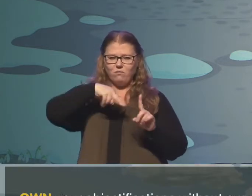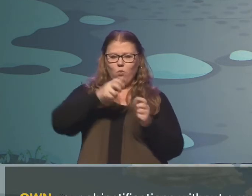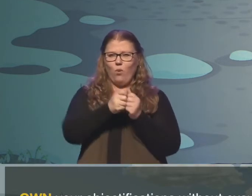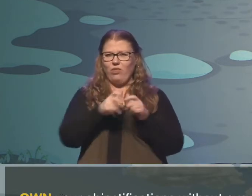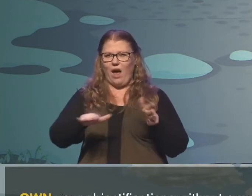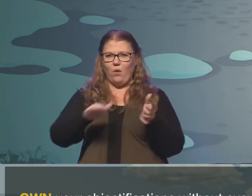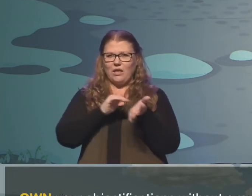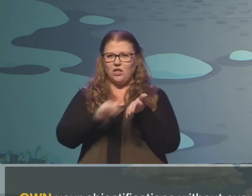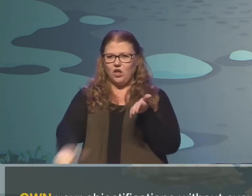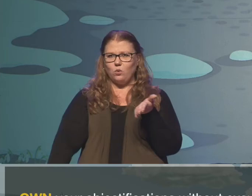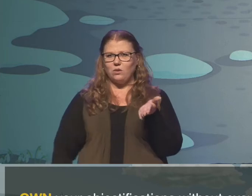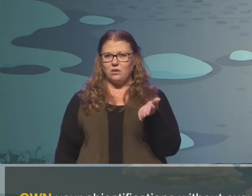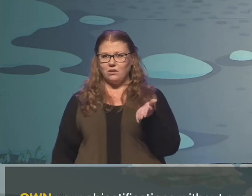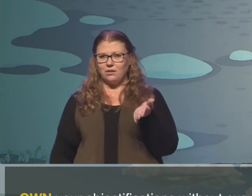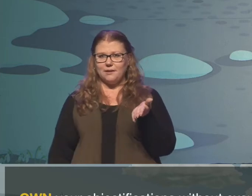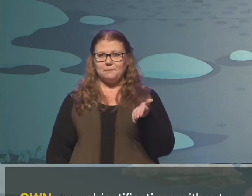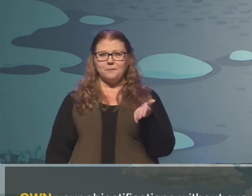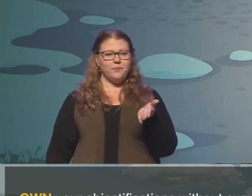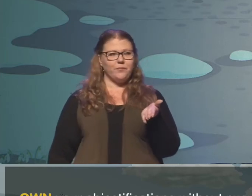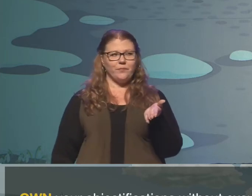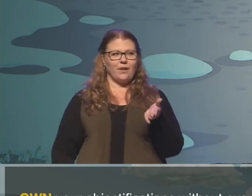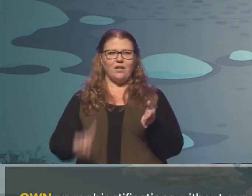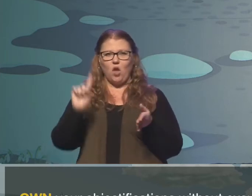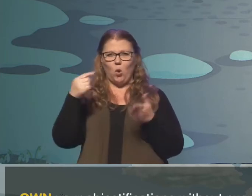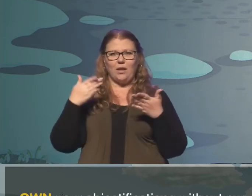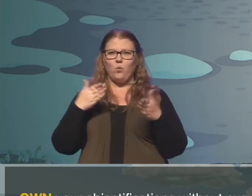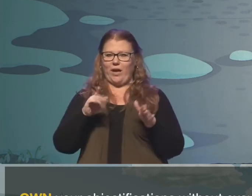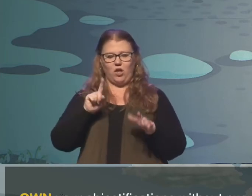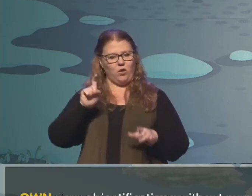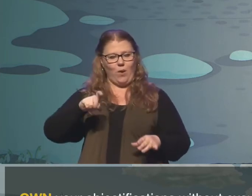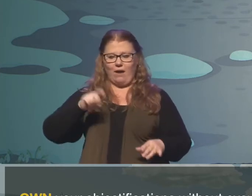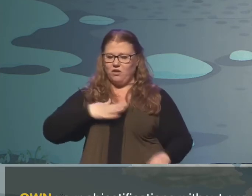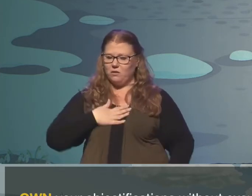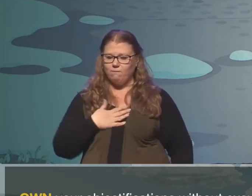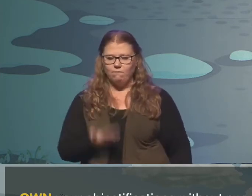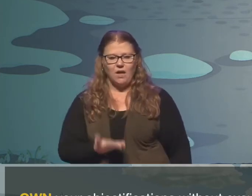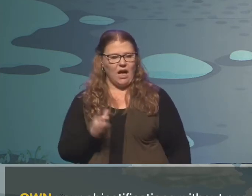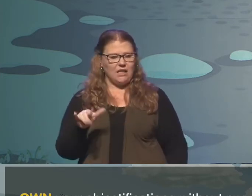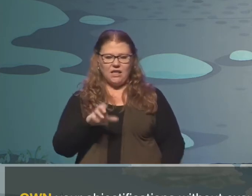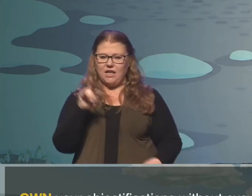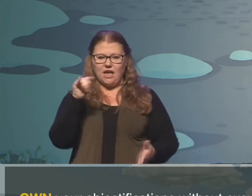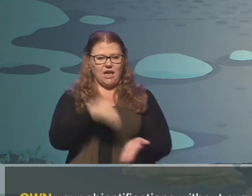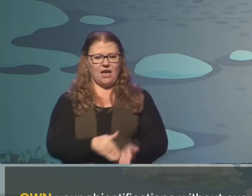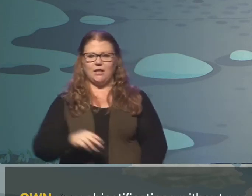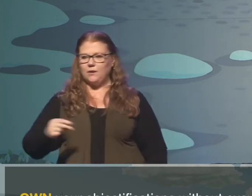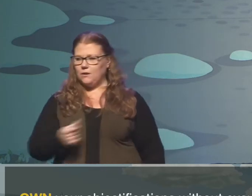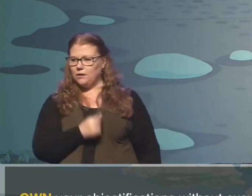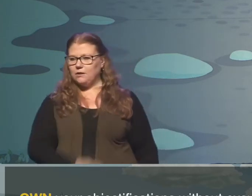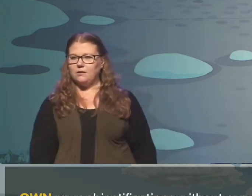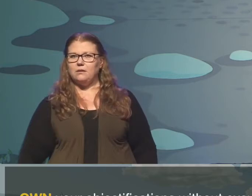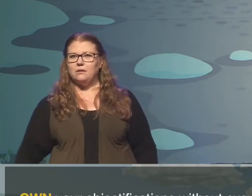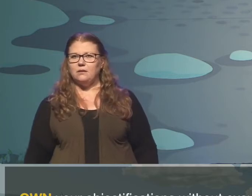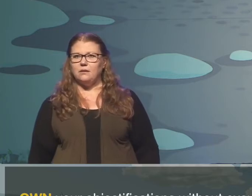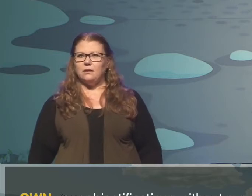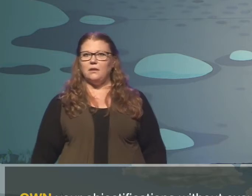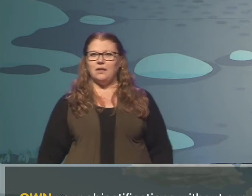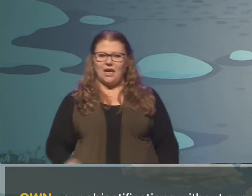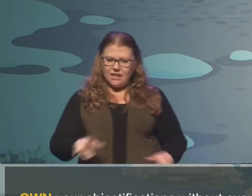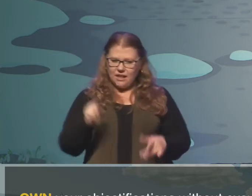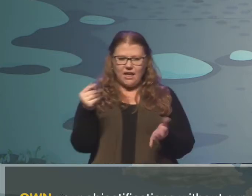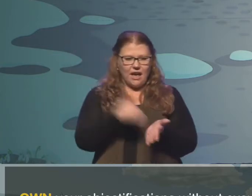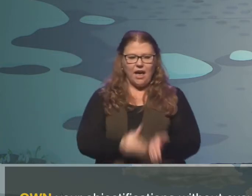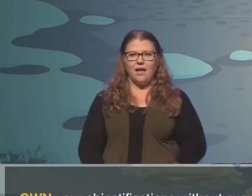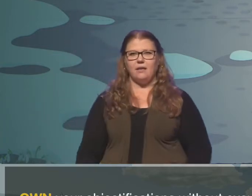excuse. It's the only way you can start to crucify him. You just have to say, here's where I did it again. Dang it. I did it